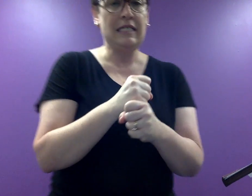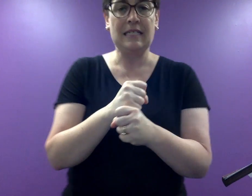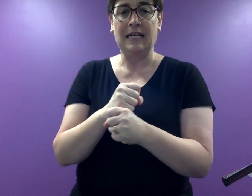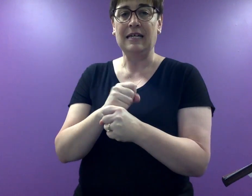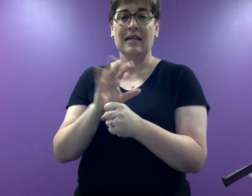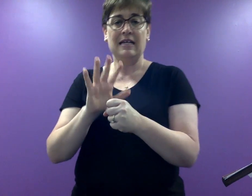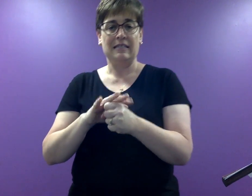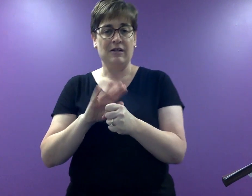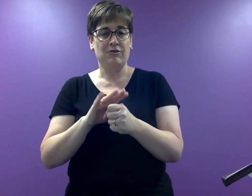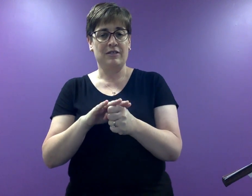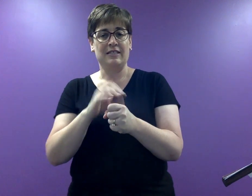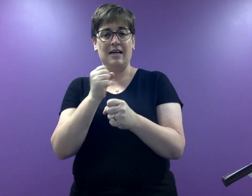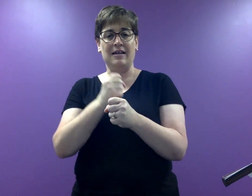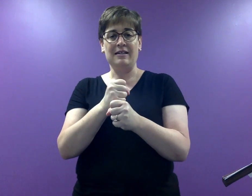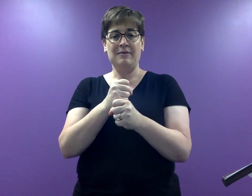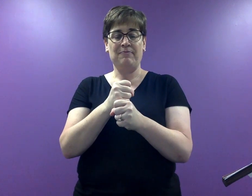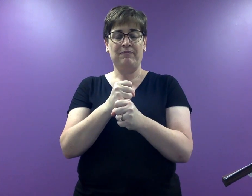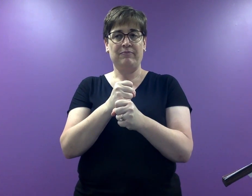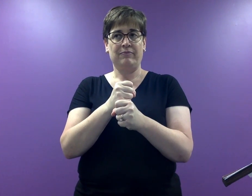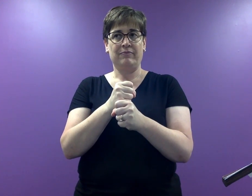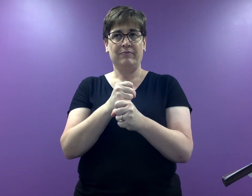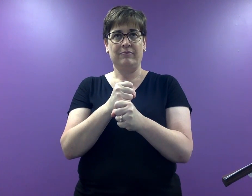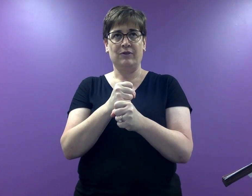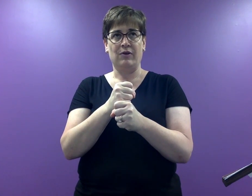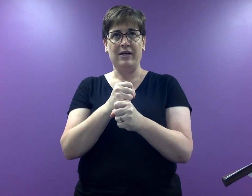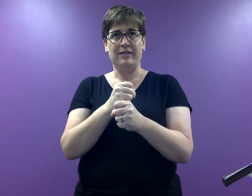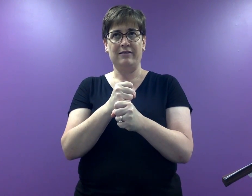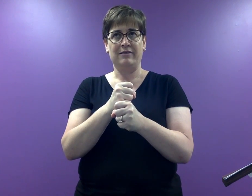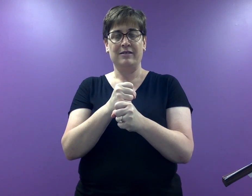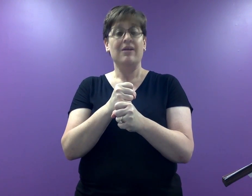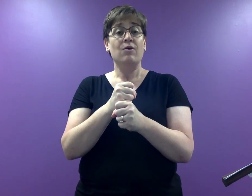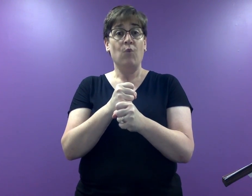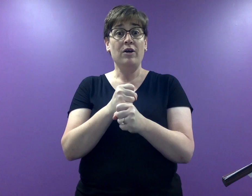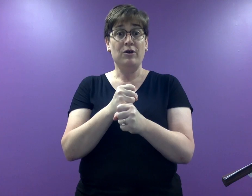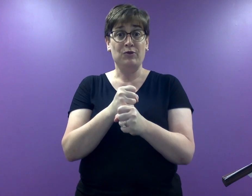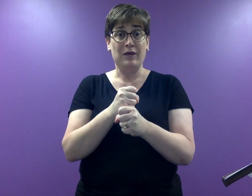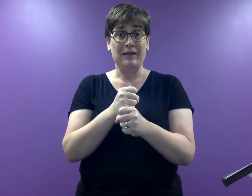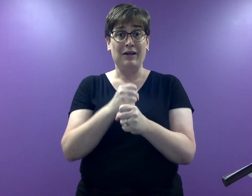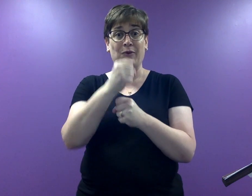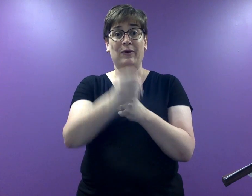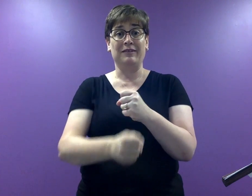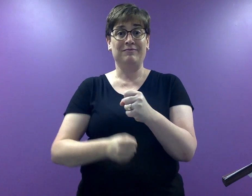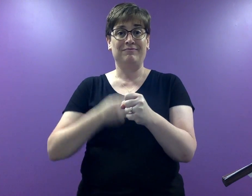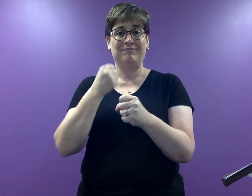reasoning is here's the sun, correct? One goes around the other one,